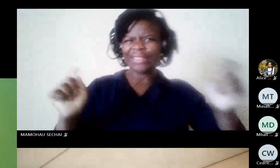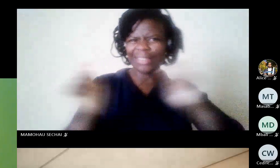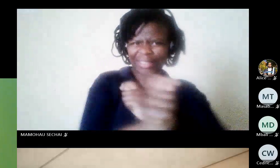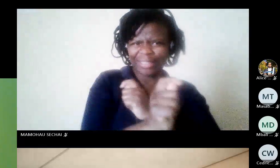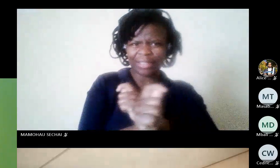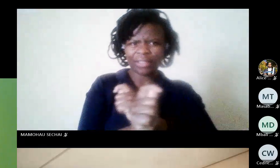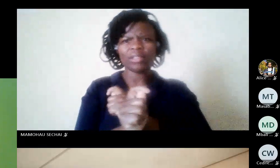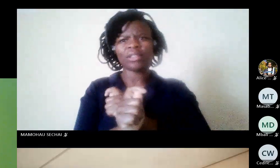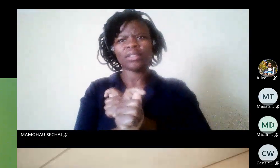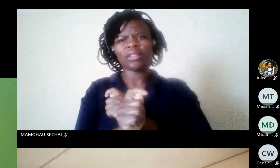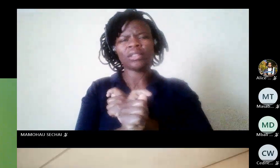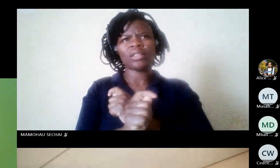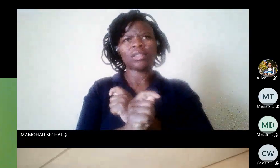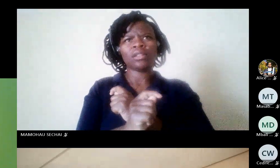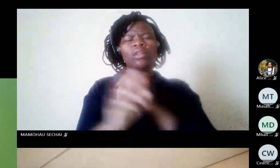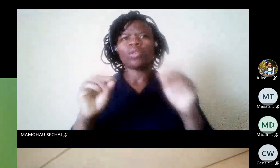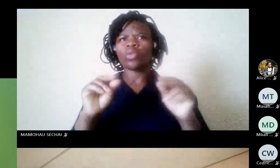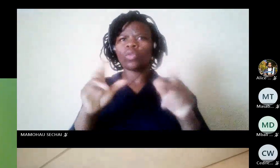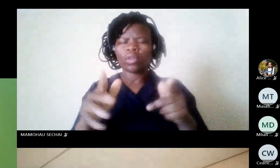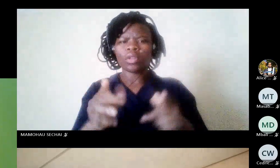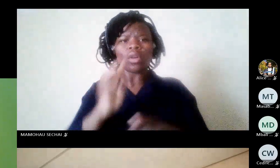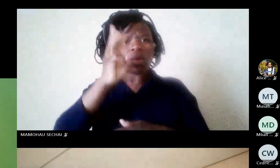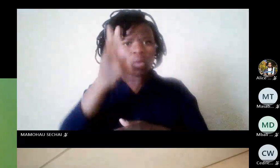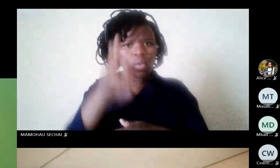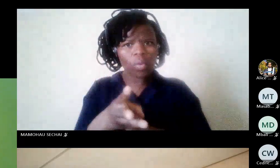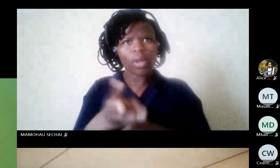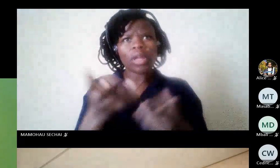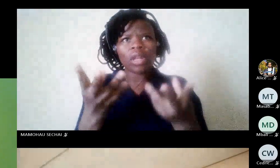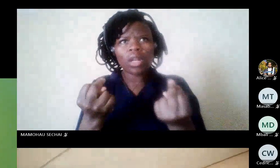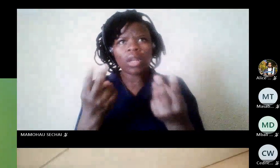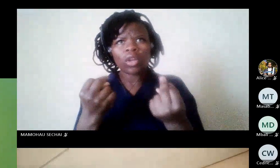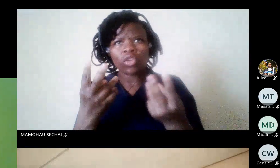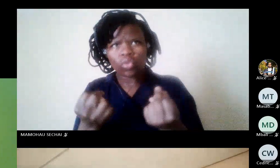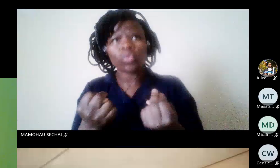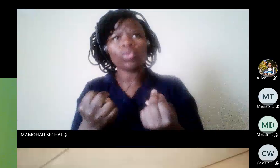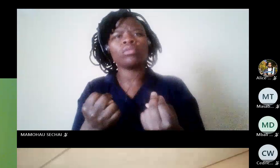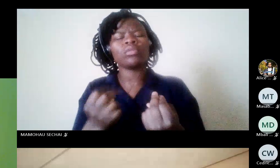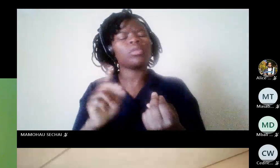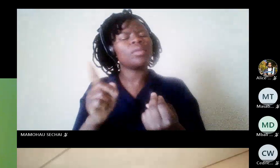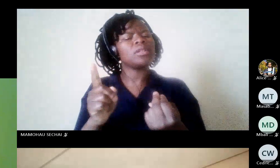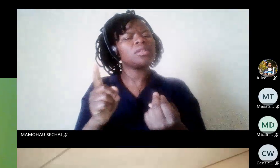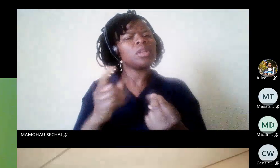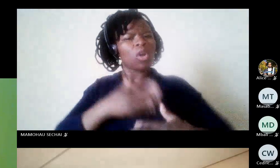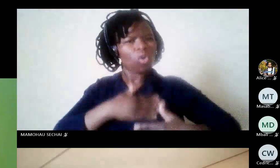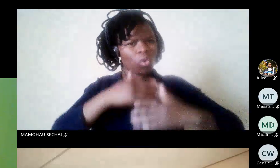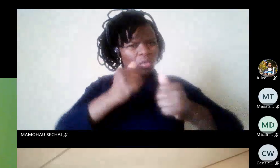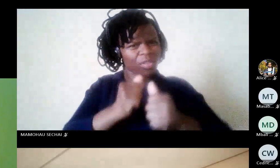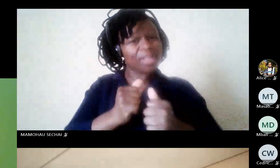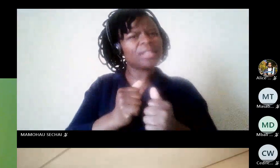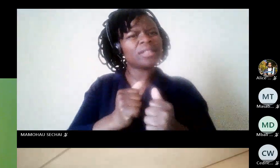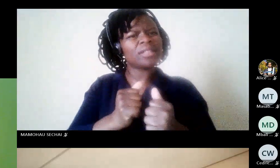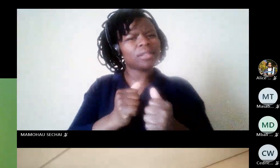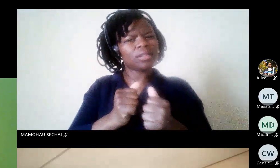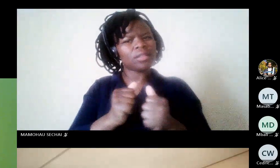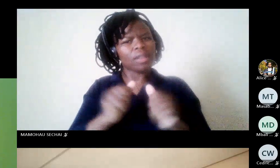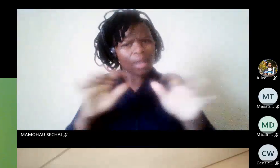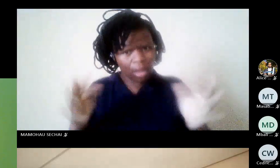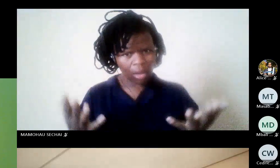navigate? Bringing up a new confidence about yourself or maintaining the confidence you had before. Okay,